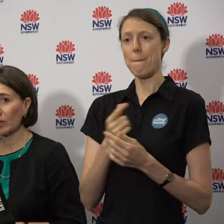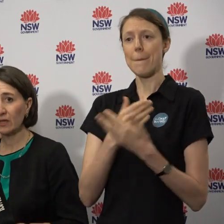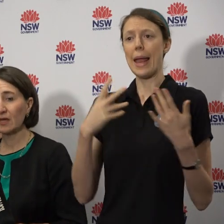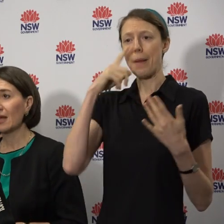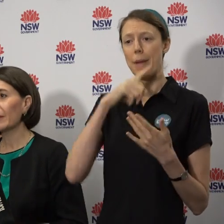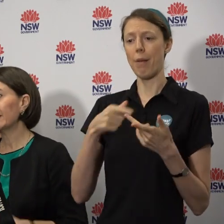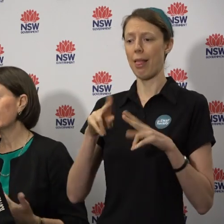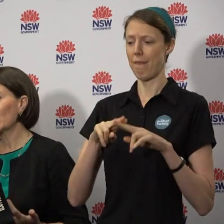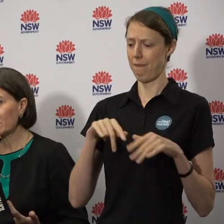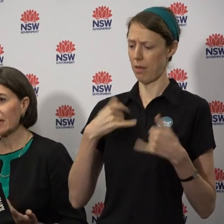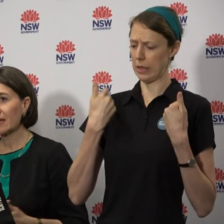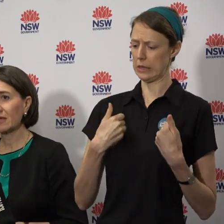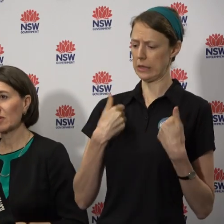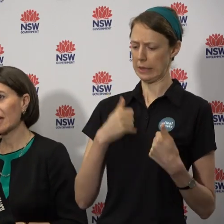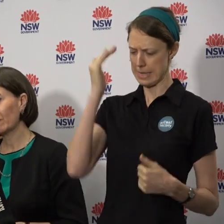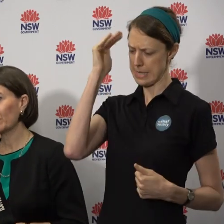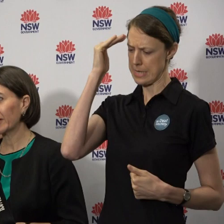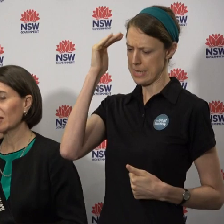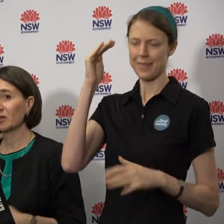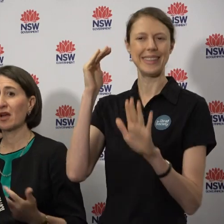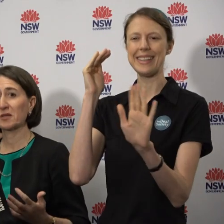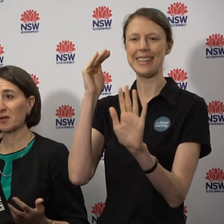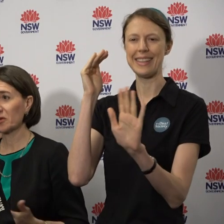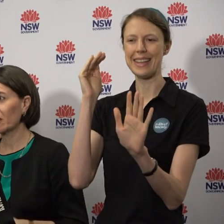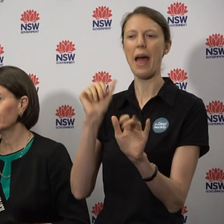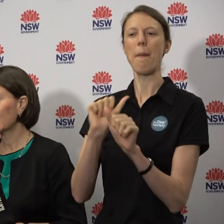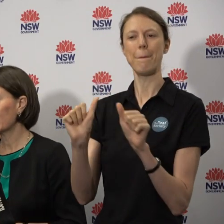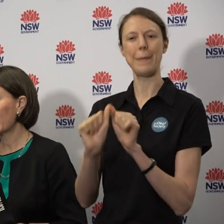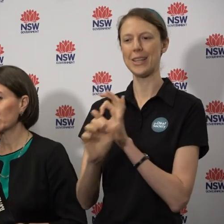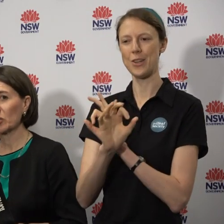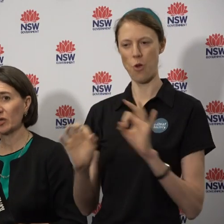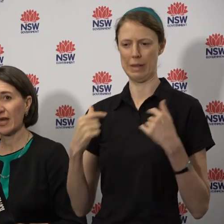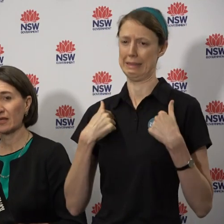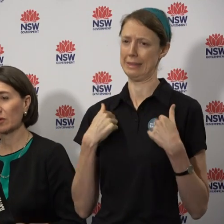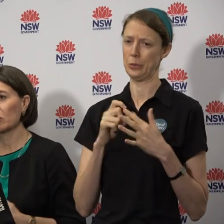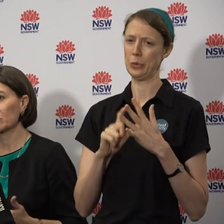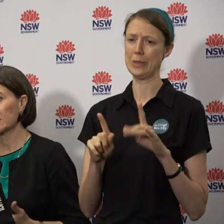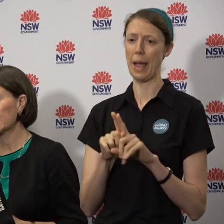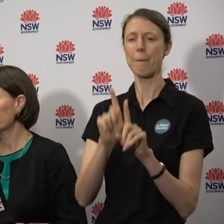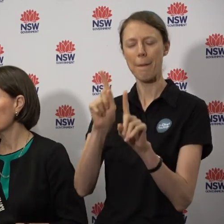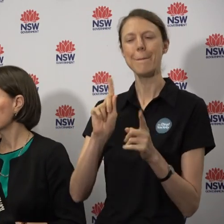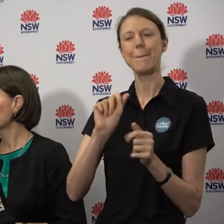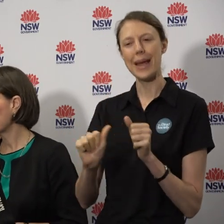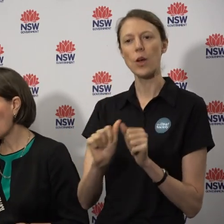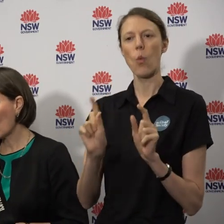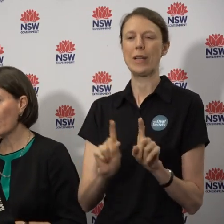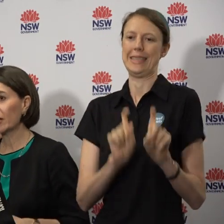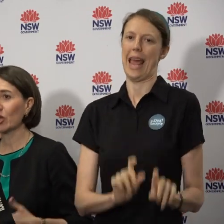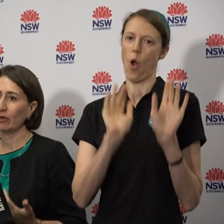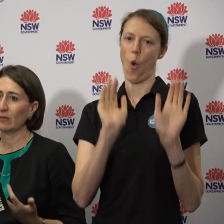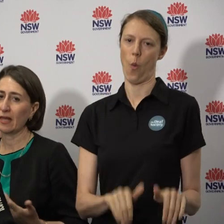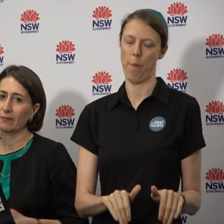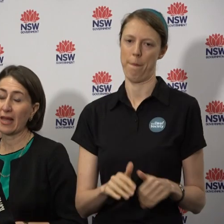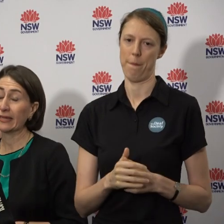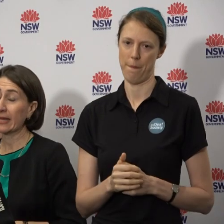if you're not well. But in these circumstances, we say to everybody, it's not time to soldier on. Make sure you take a precautionary step, stay at home, and